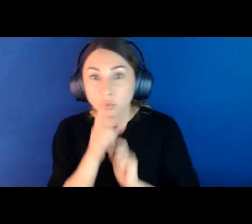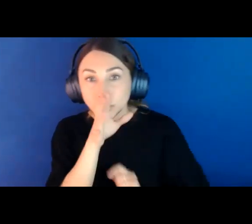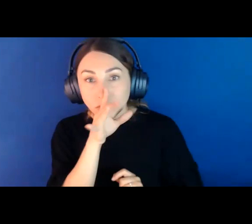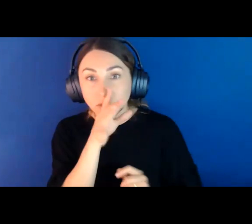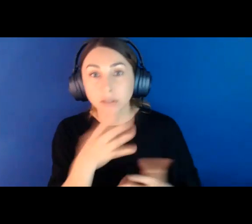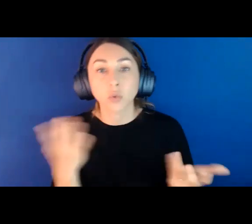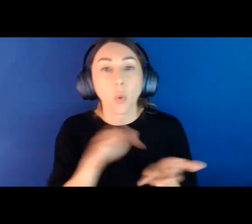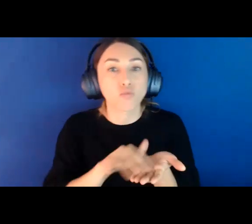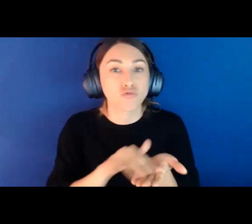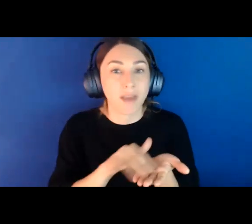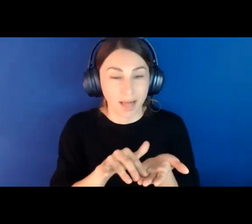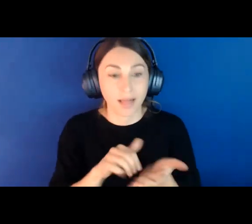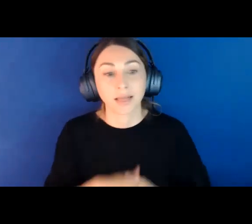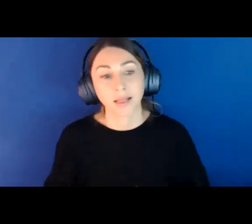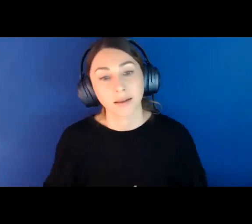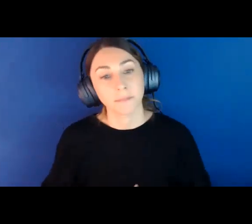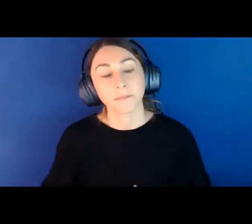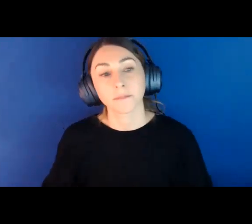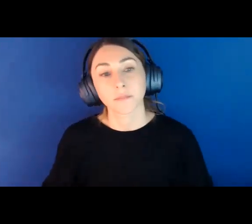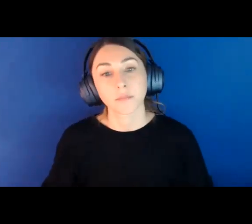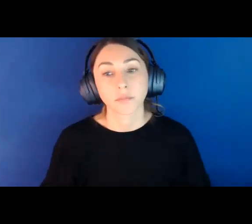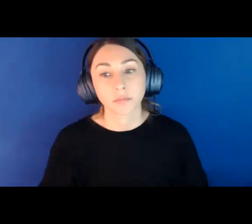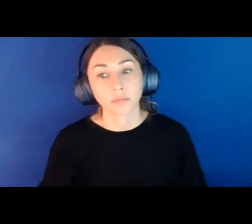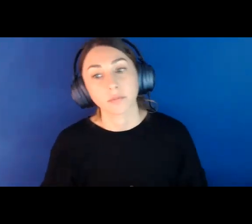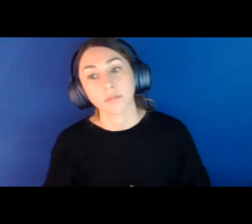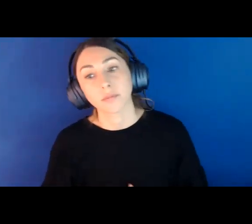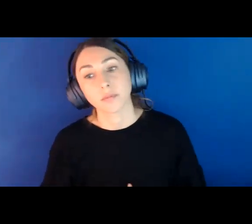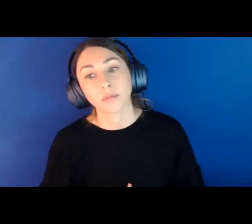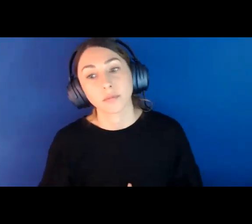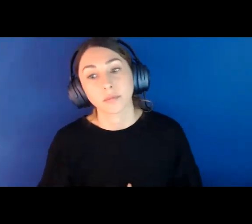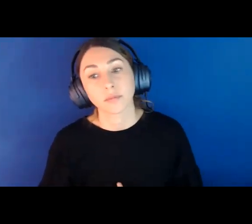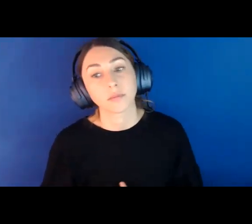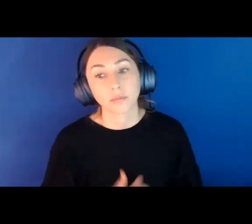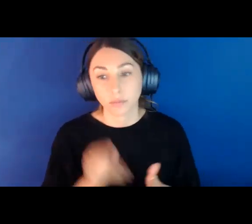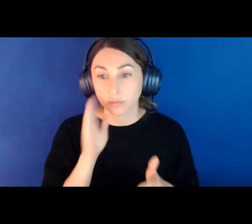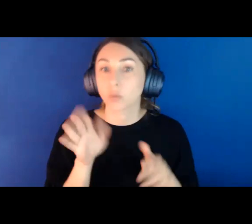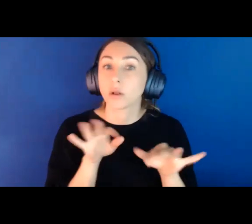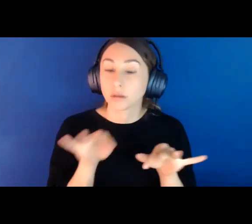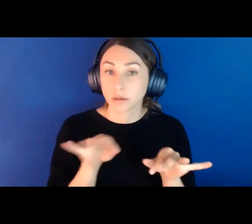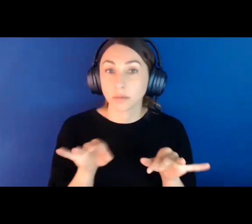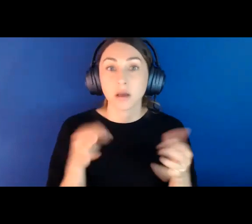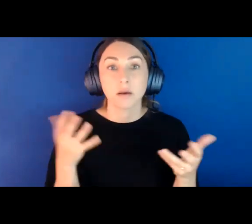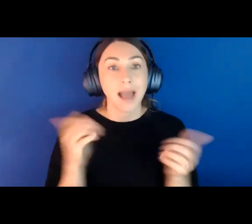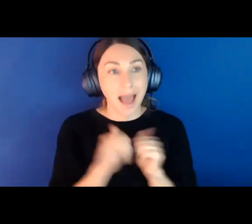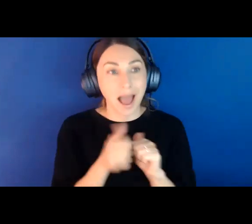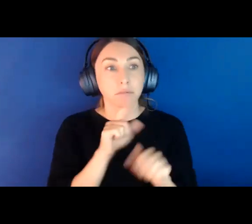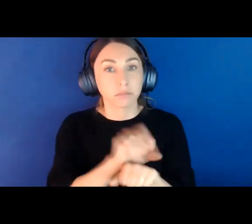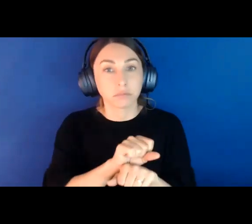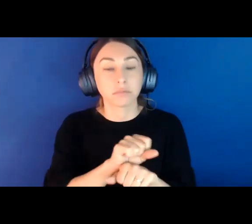displays. We are going to go into what needs to be done to make PDFs